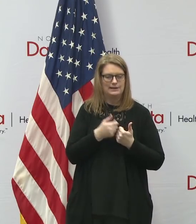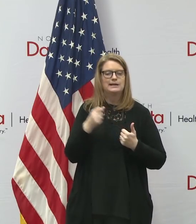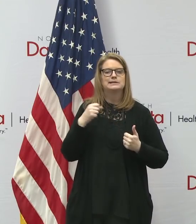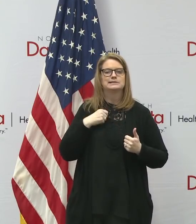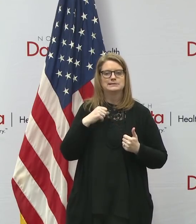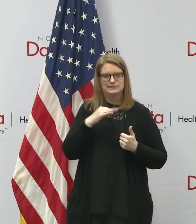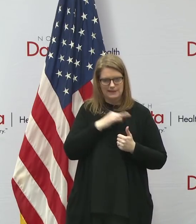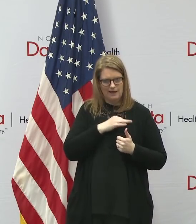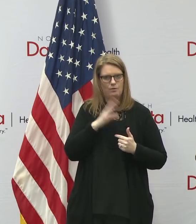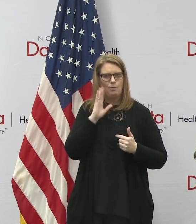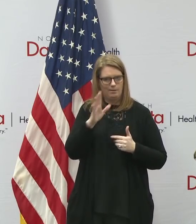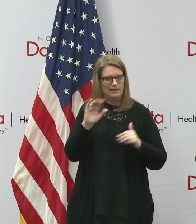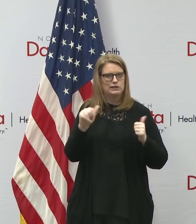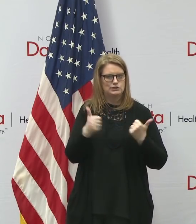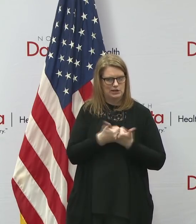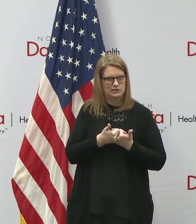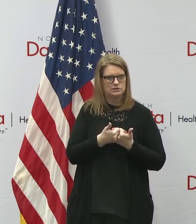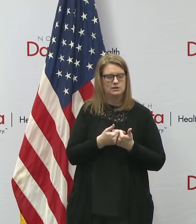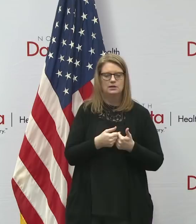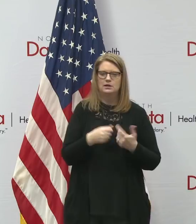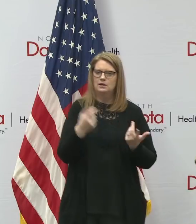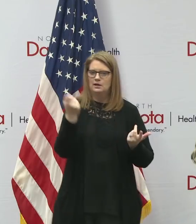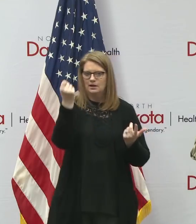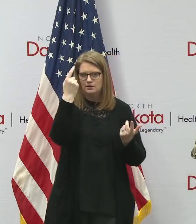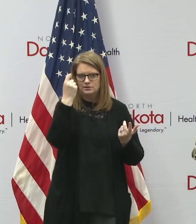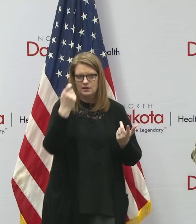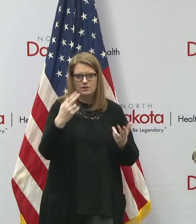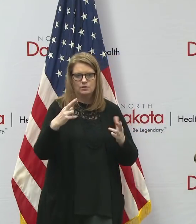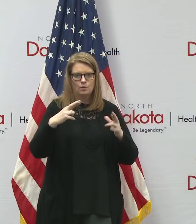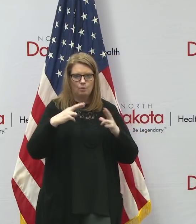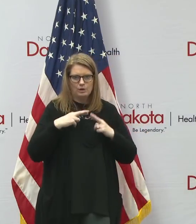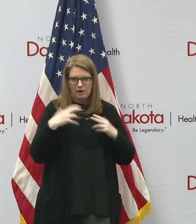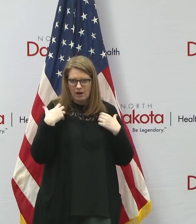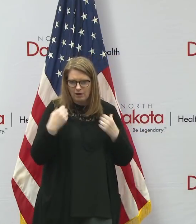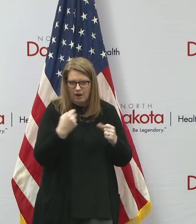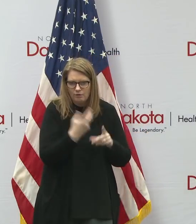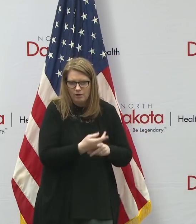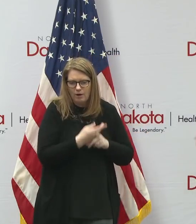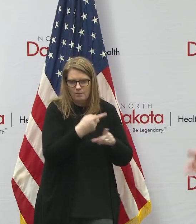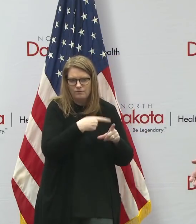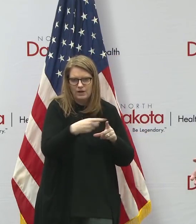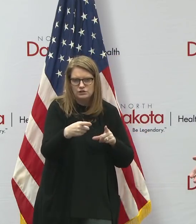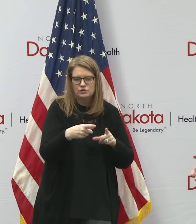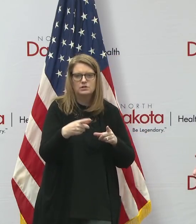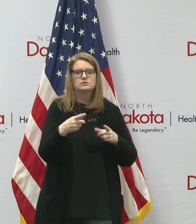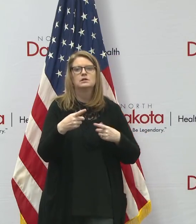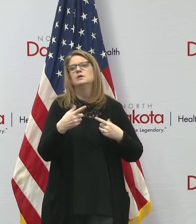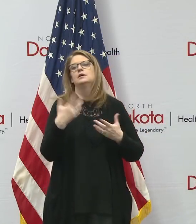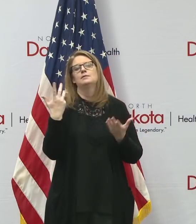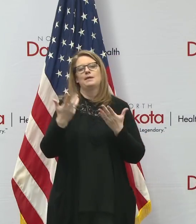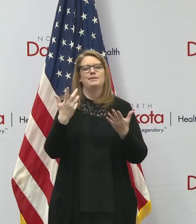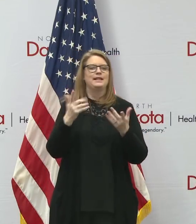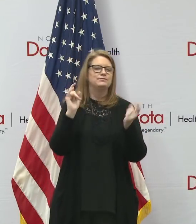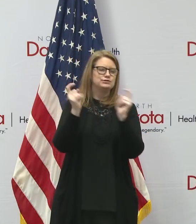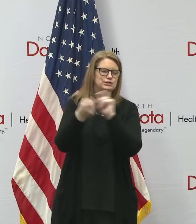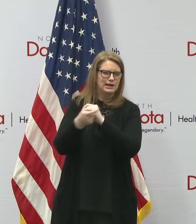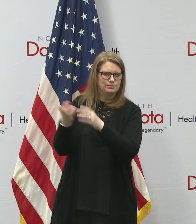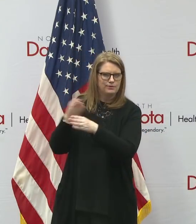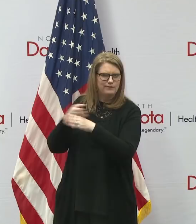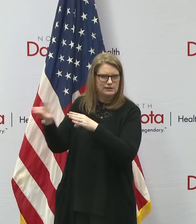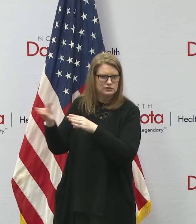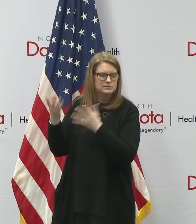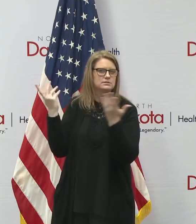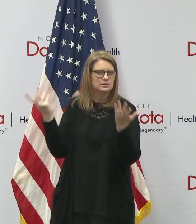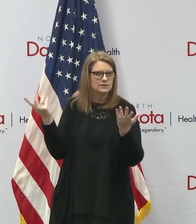there are, retired healthcare or professionals or healthcare professionals that have maybe moved on to something